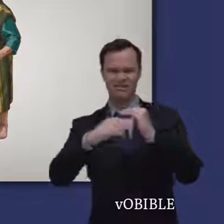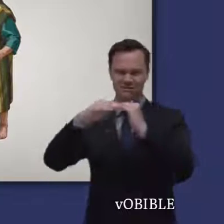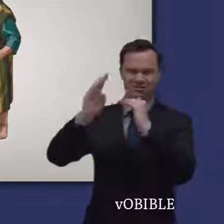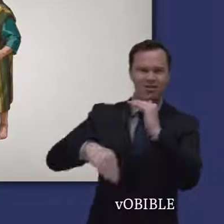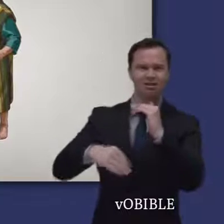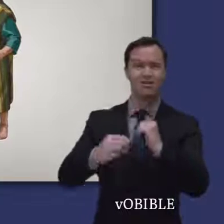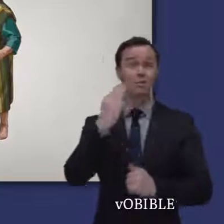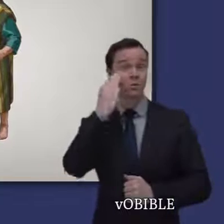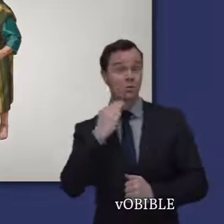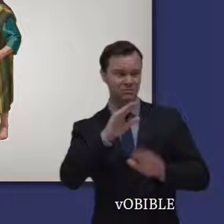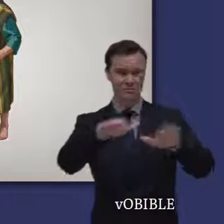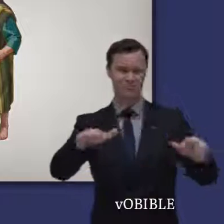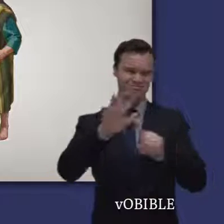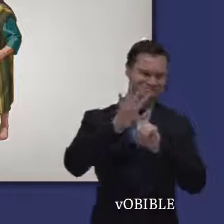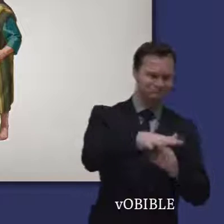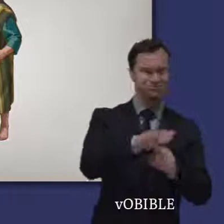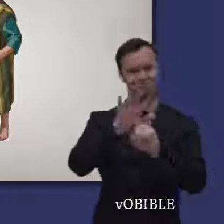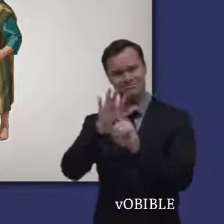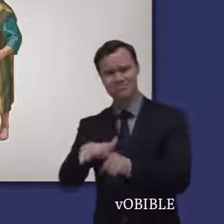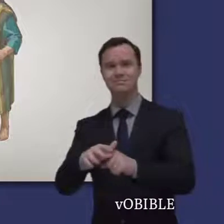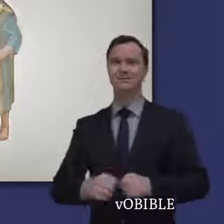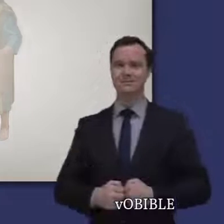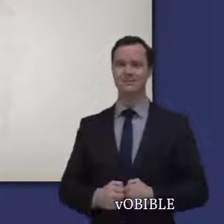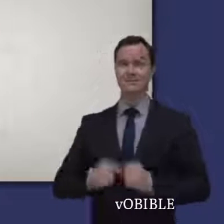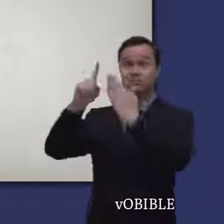committed, including those against women and children,